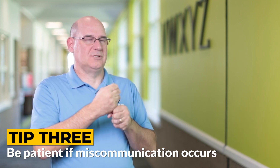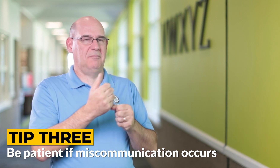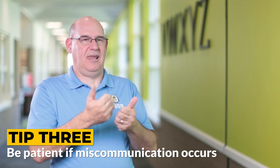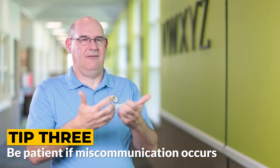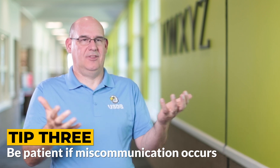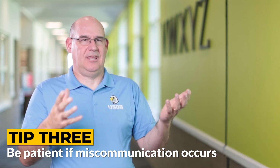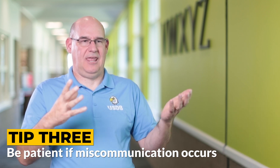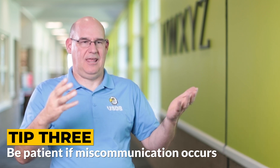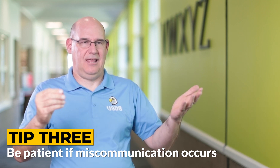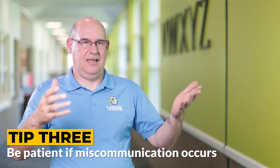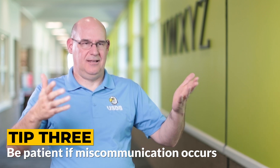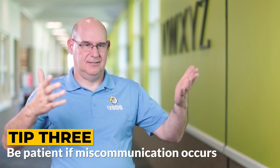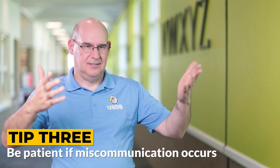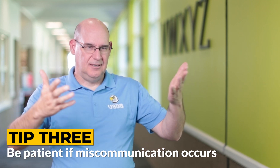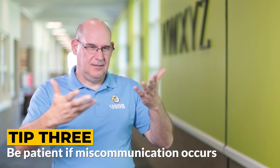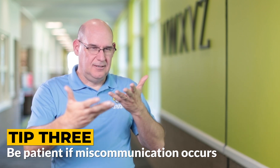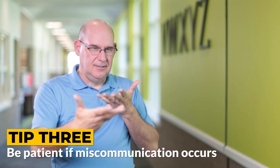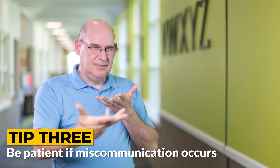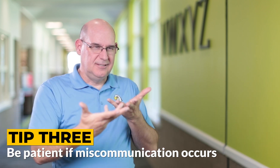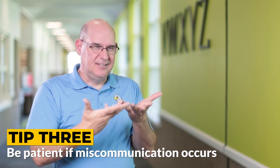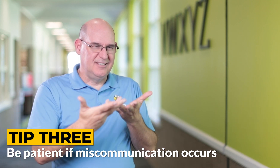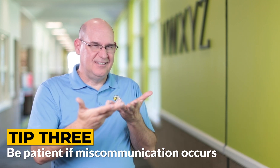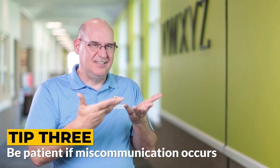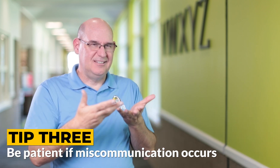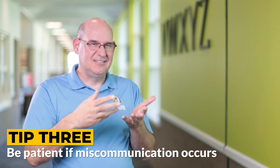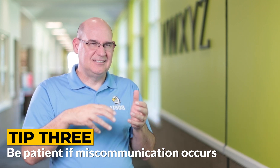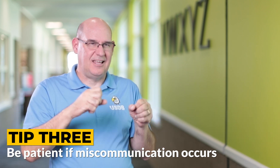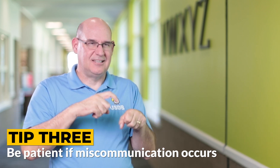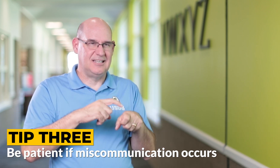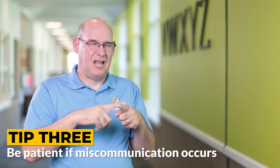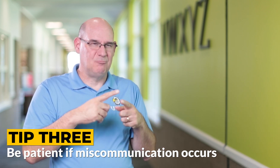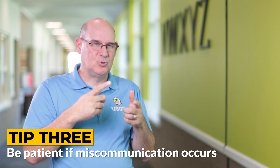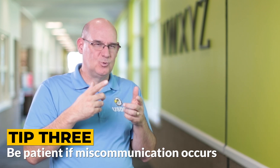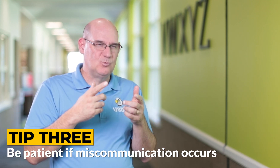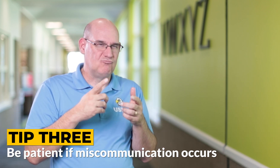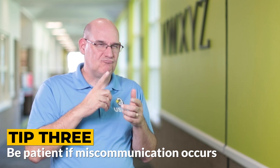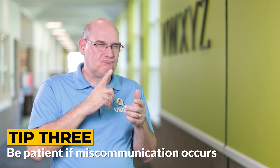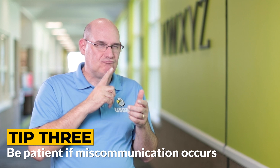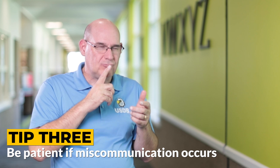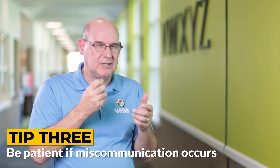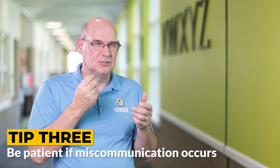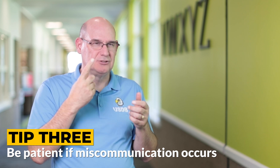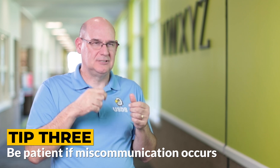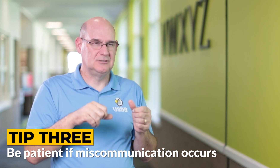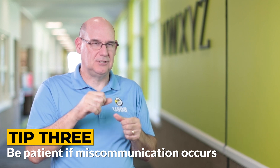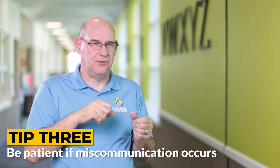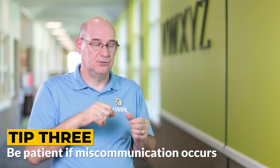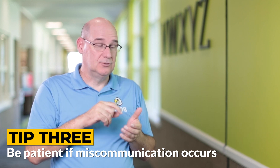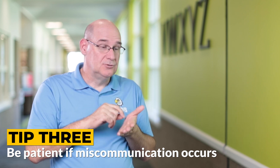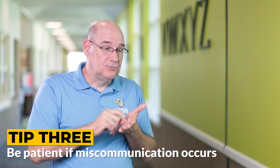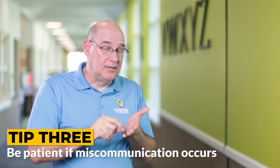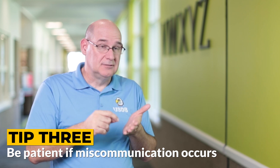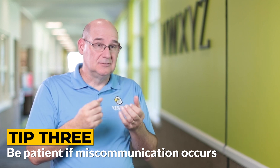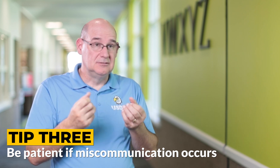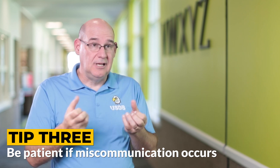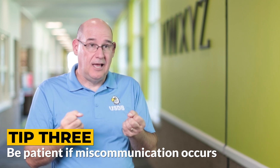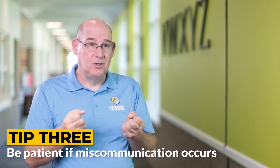up and let's just take the time to really work together to understand each other, whether that's in sign language, writing back and